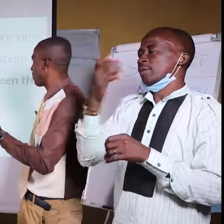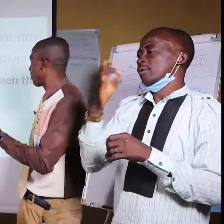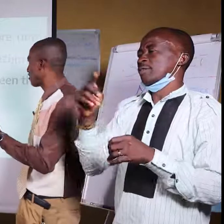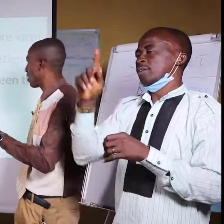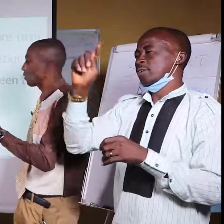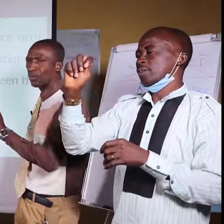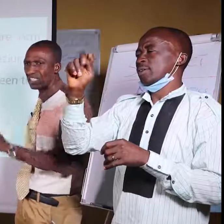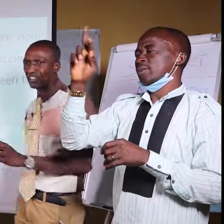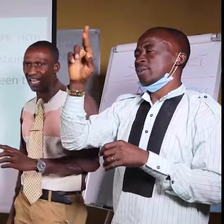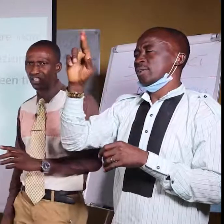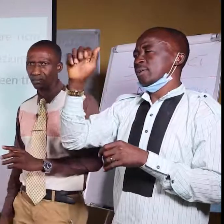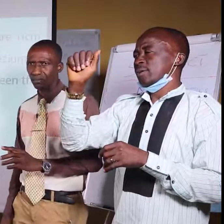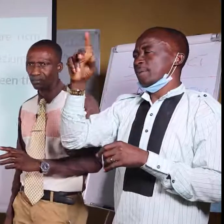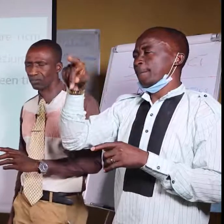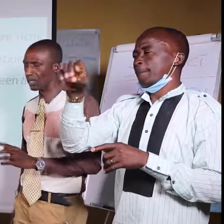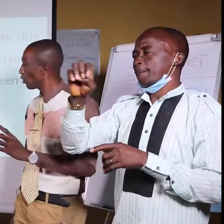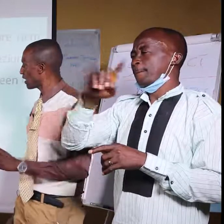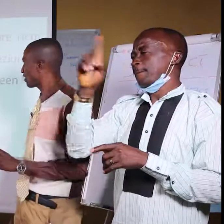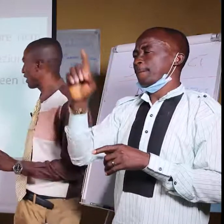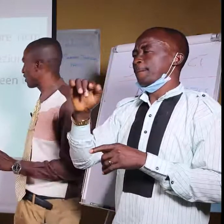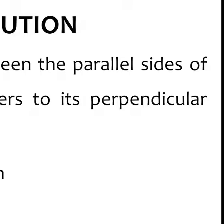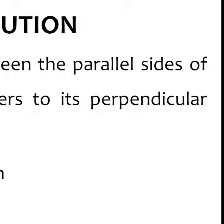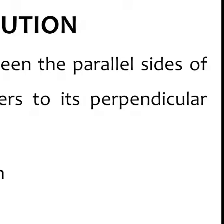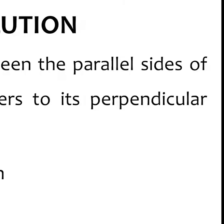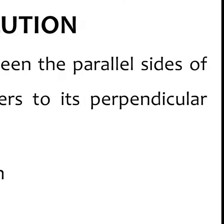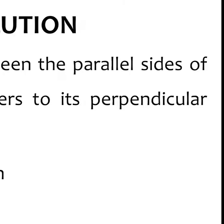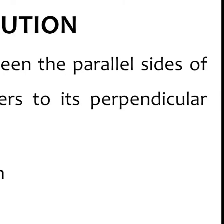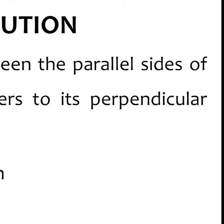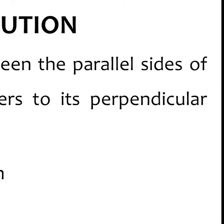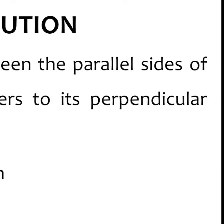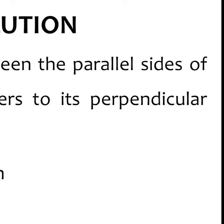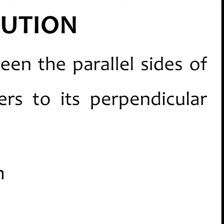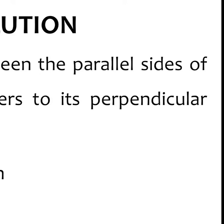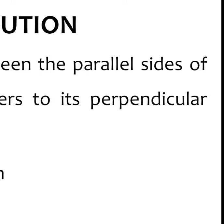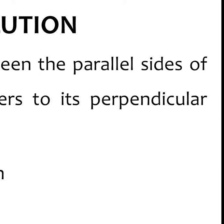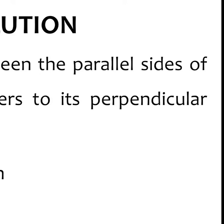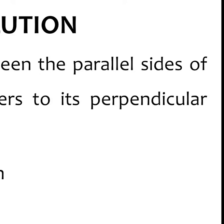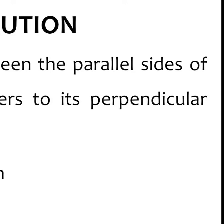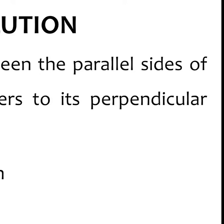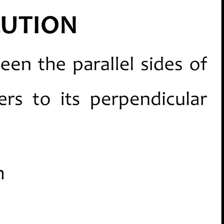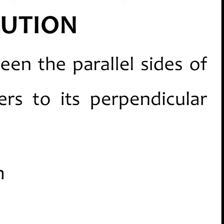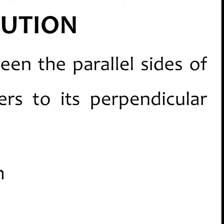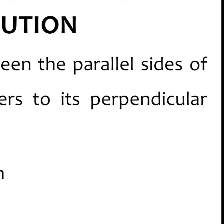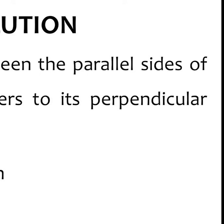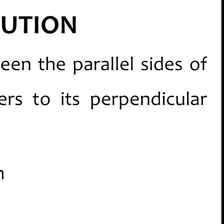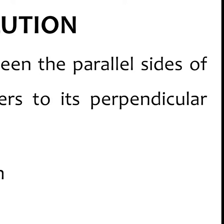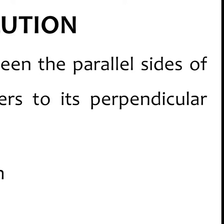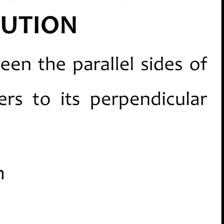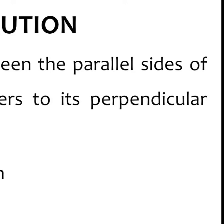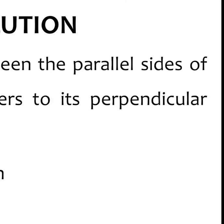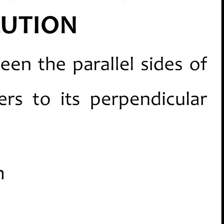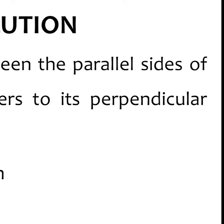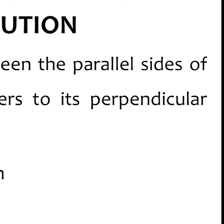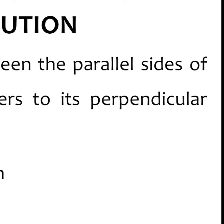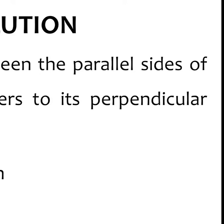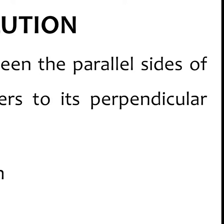of the trapezium, which is h. Which is h. So now, by applying the formula, you are to